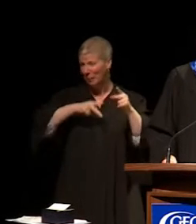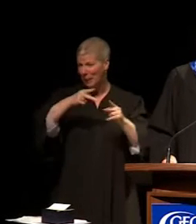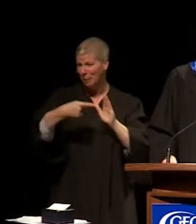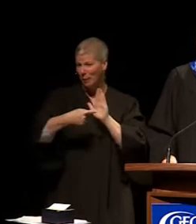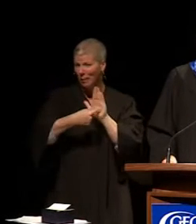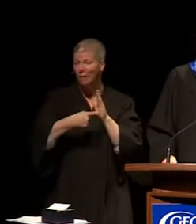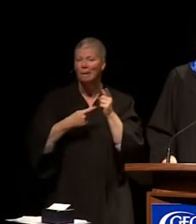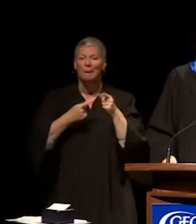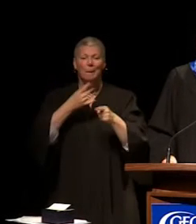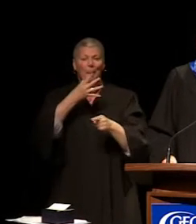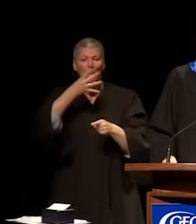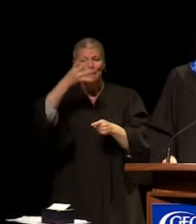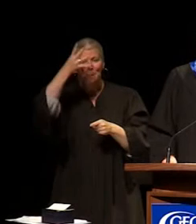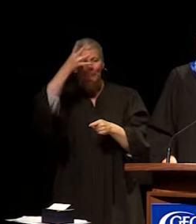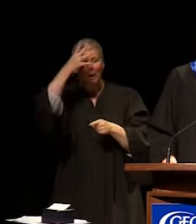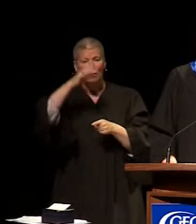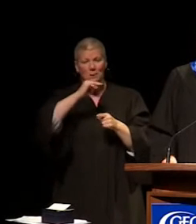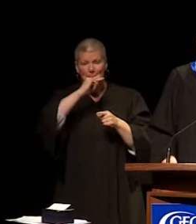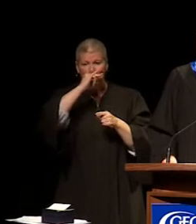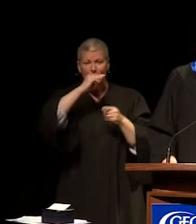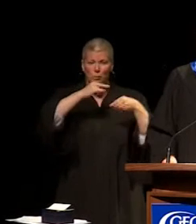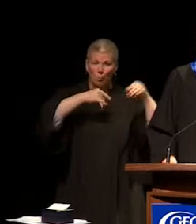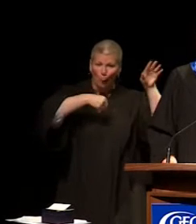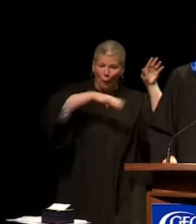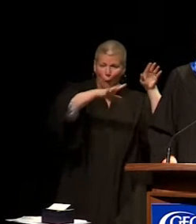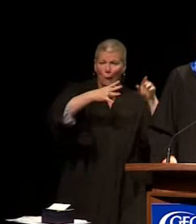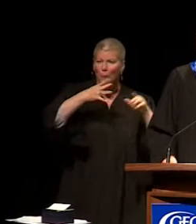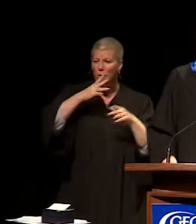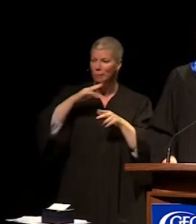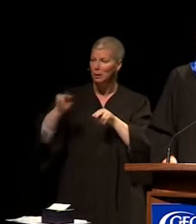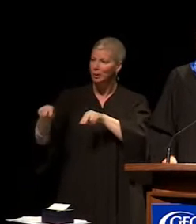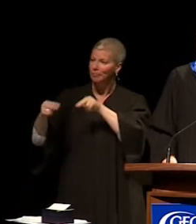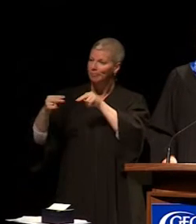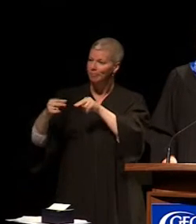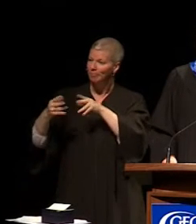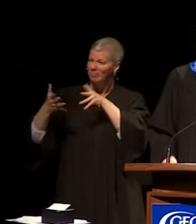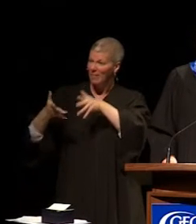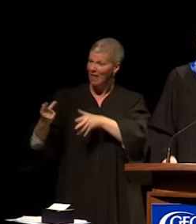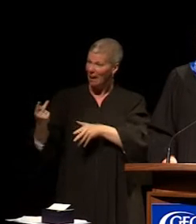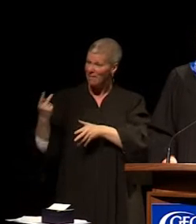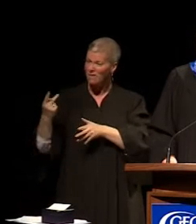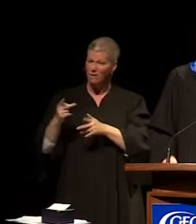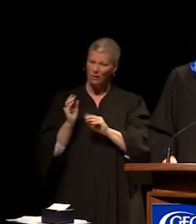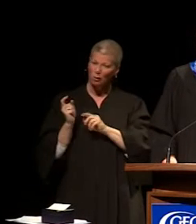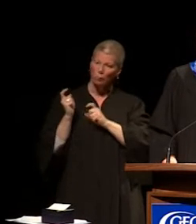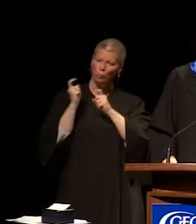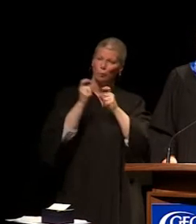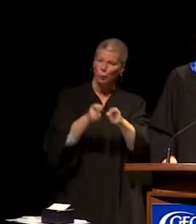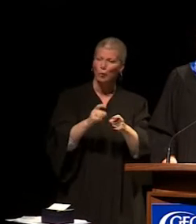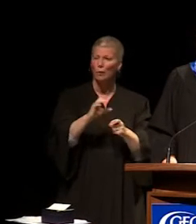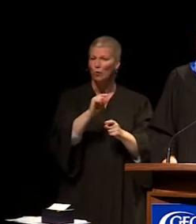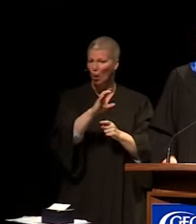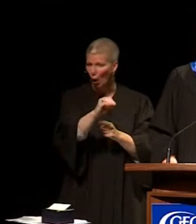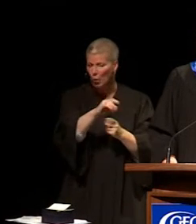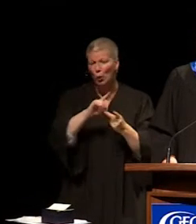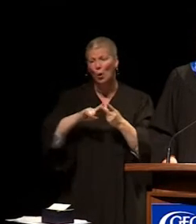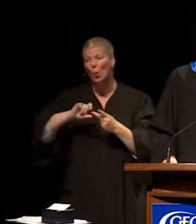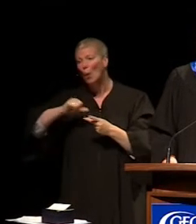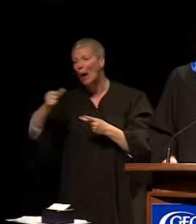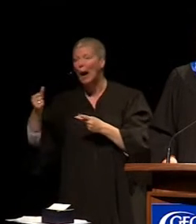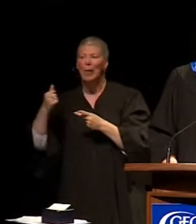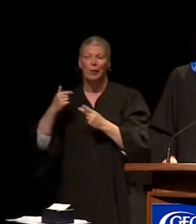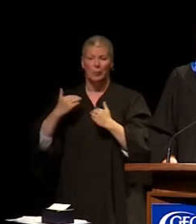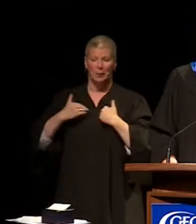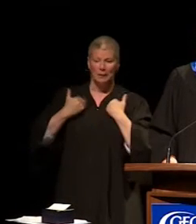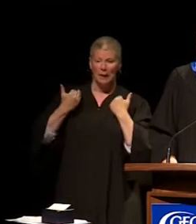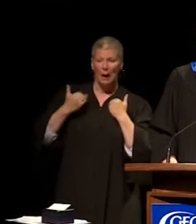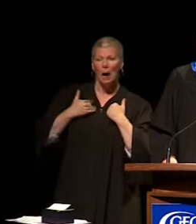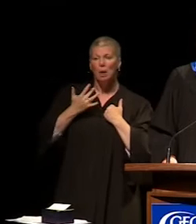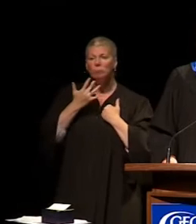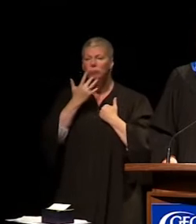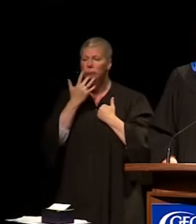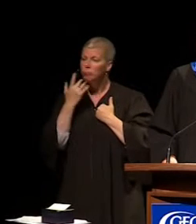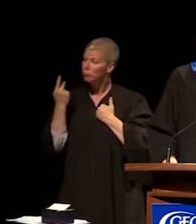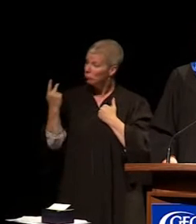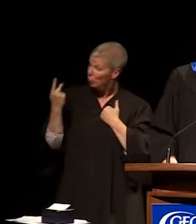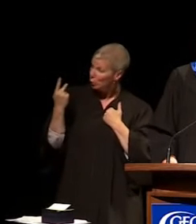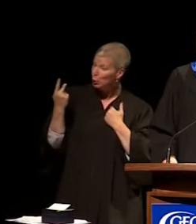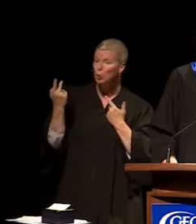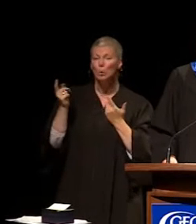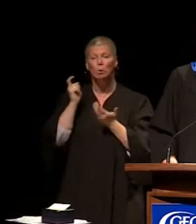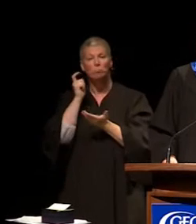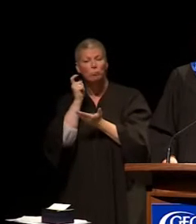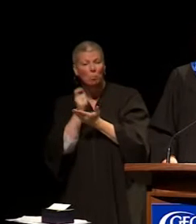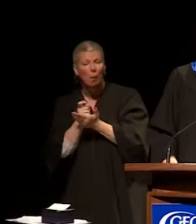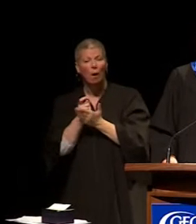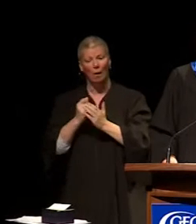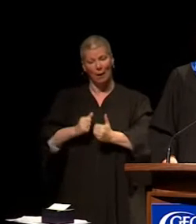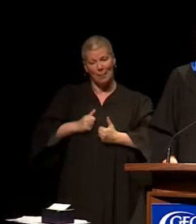empty nesters, young people preferring an urban, no-car, walkable city, and the convenience.